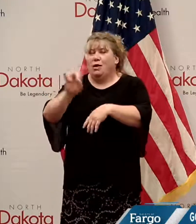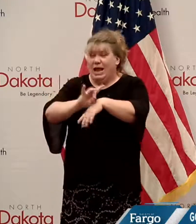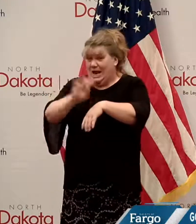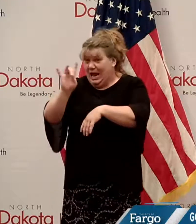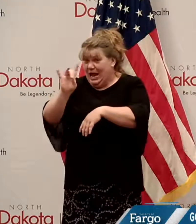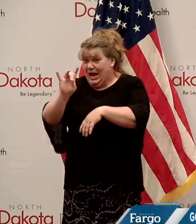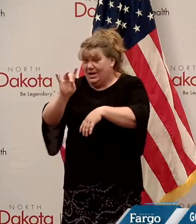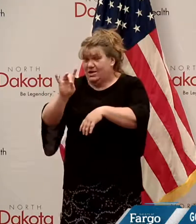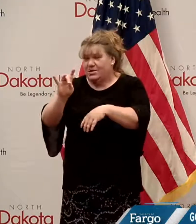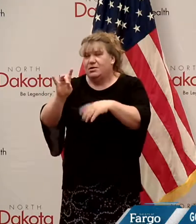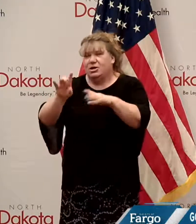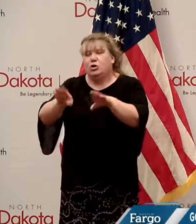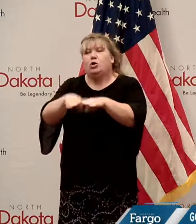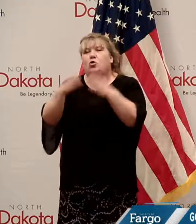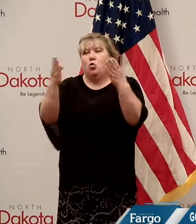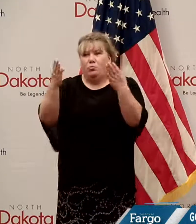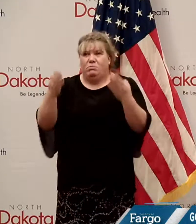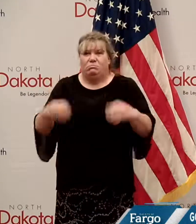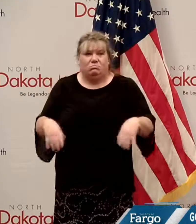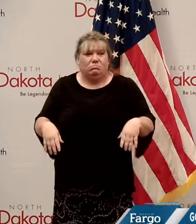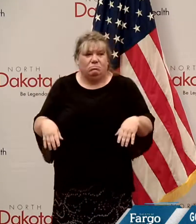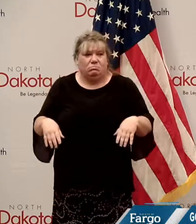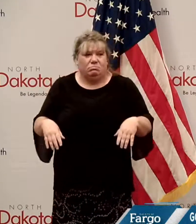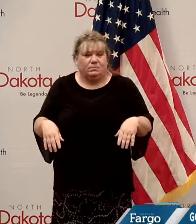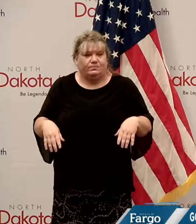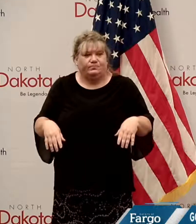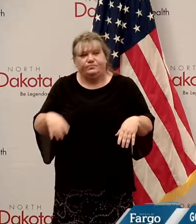to reopen under the new guidelines.